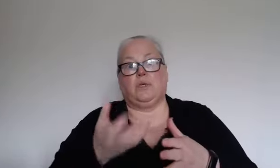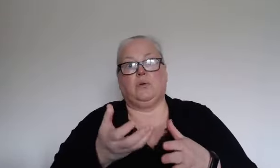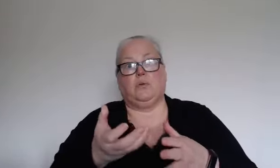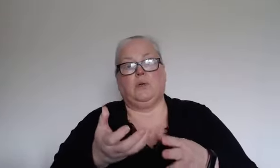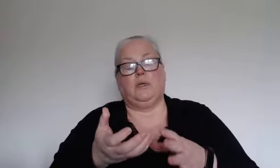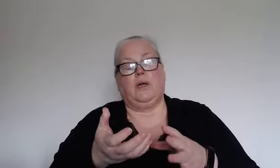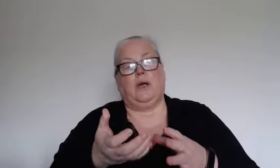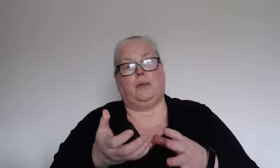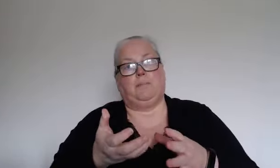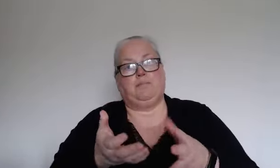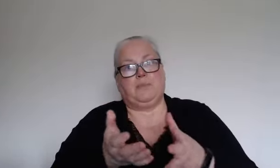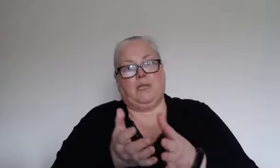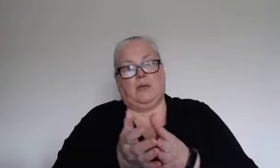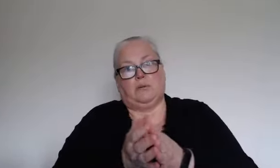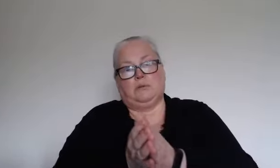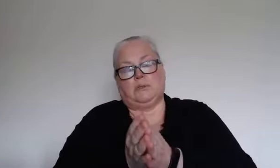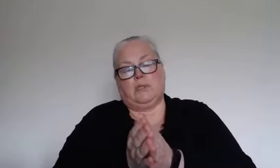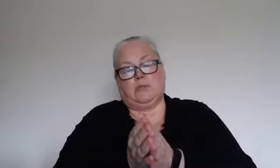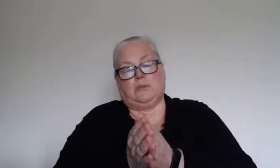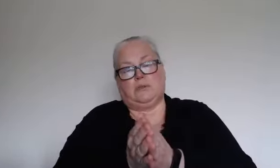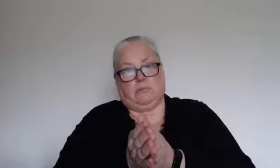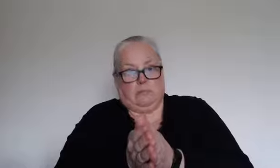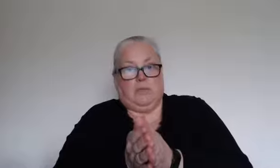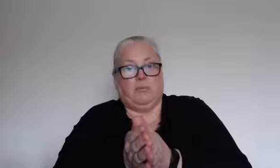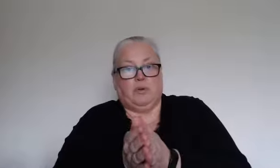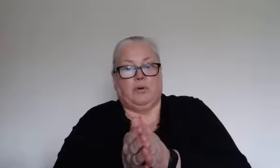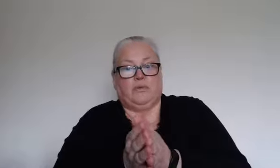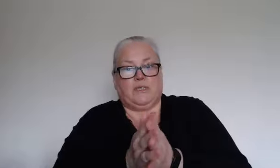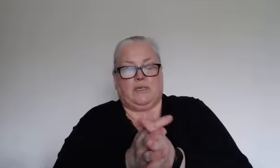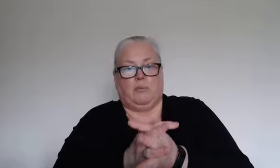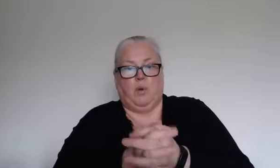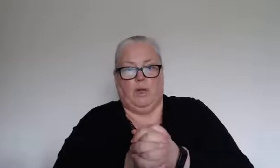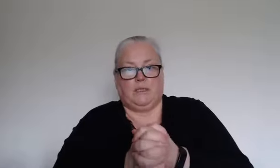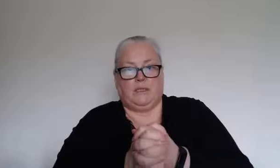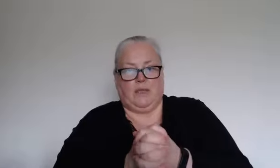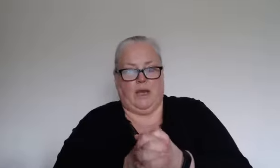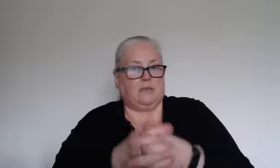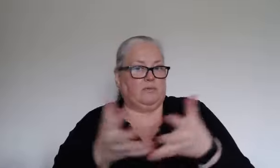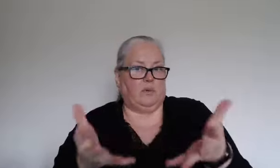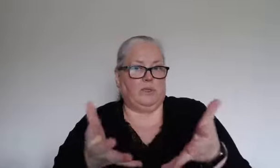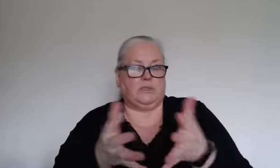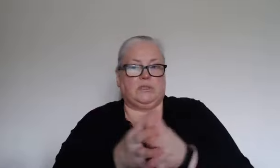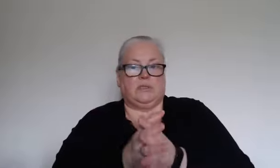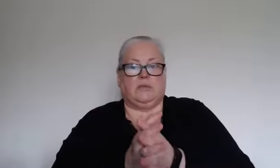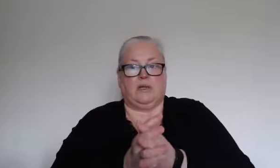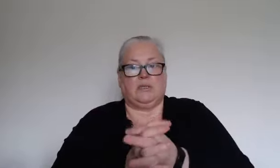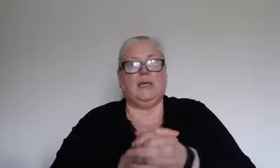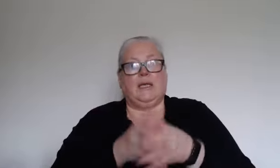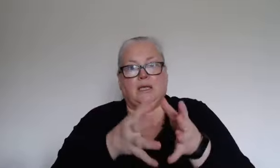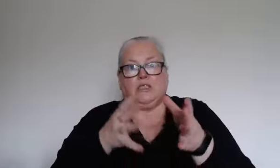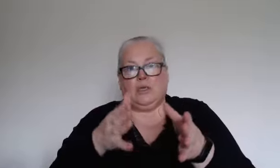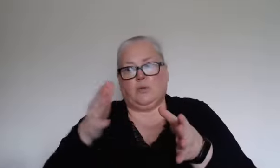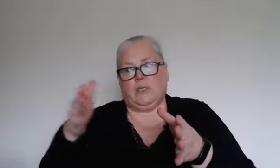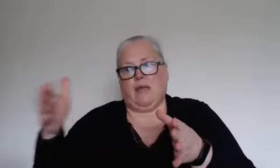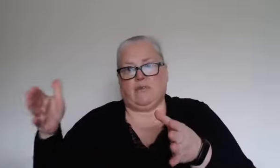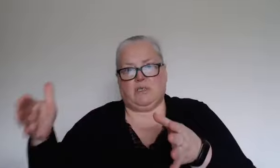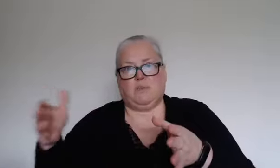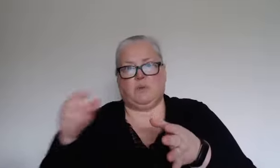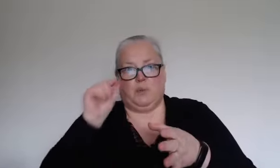to you know, improve your sleep quality there. So if you wanted to do that, each of those 11 tips will be